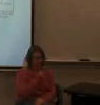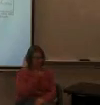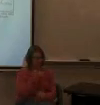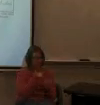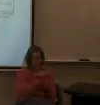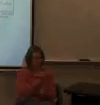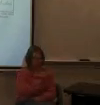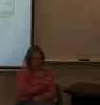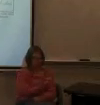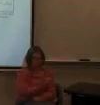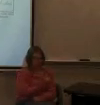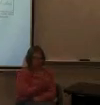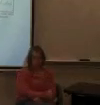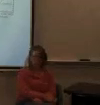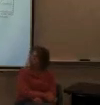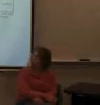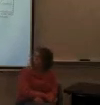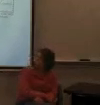iron.